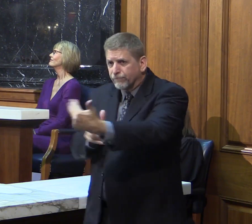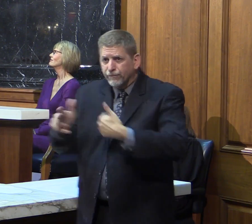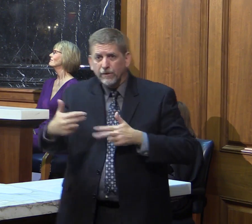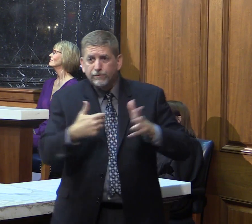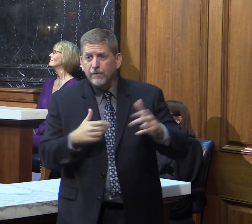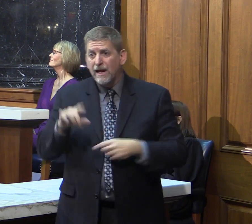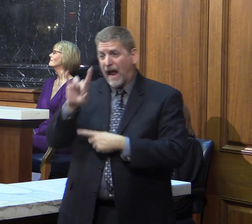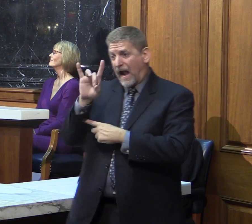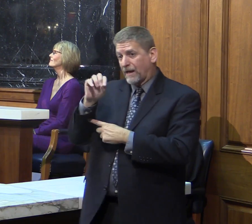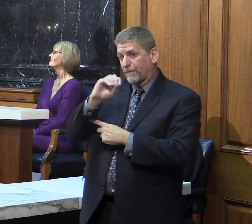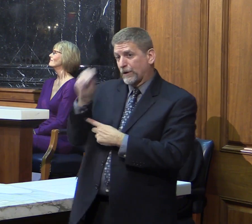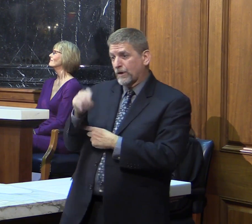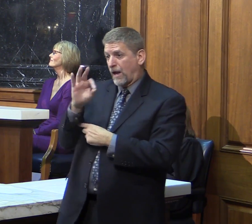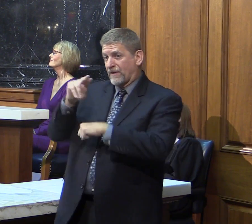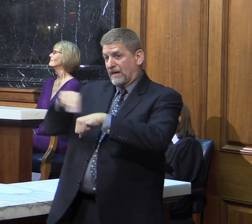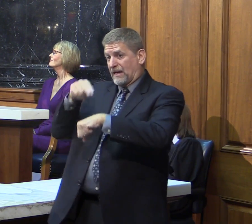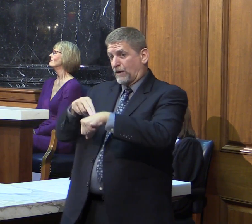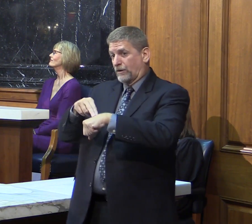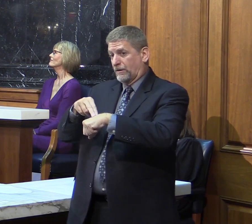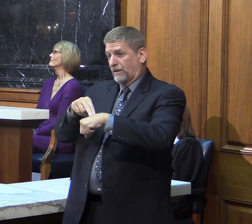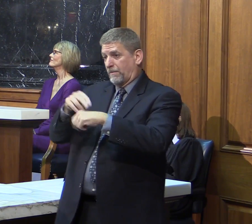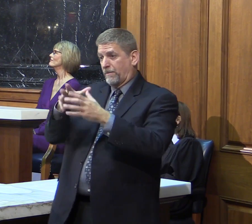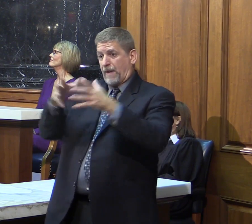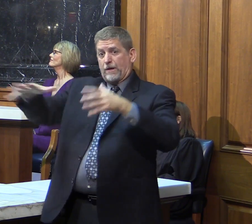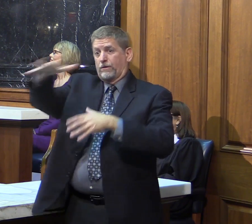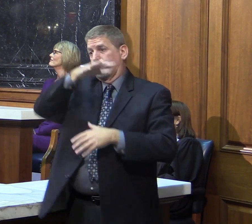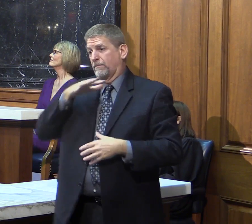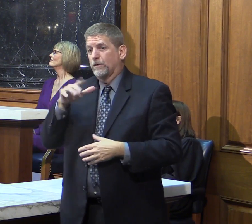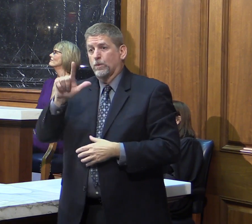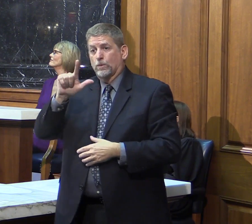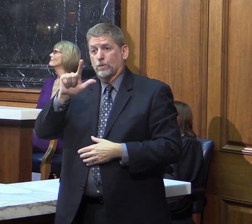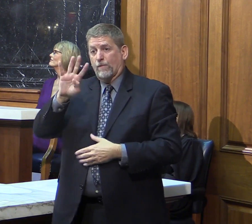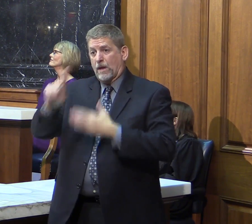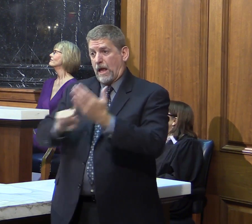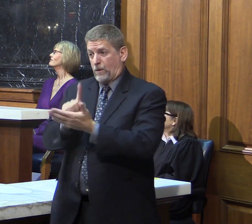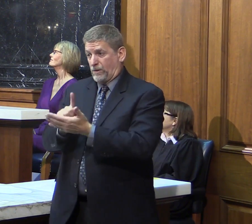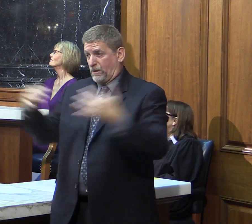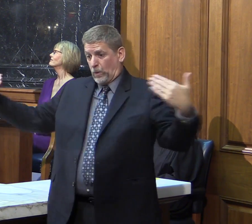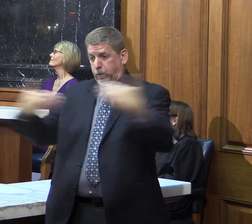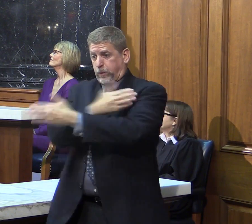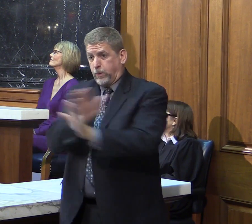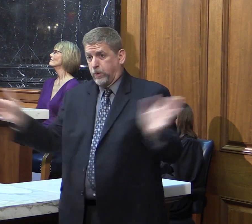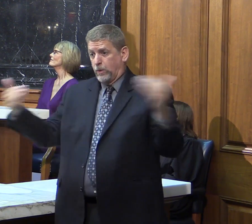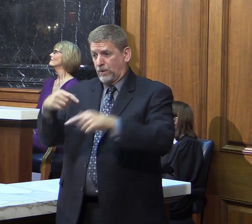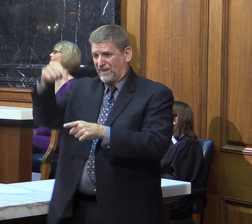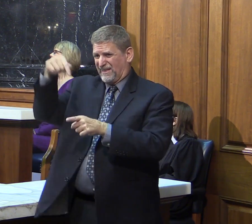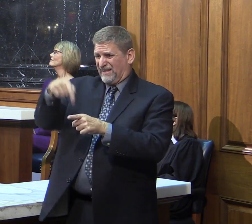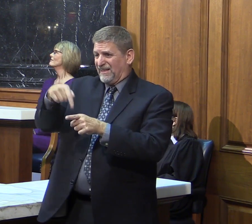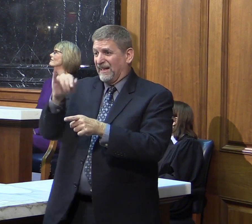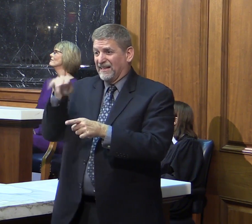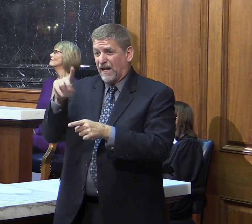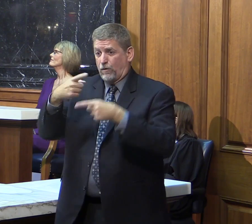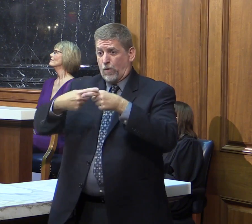nation's population within 24 hours. For Indiana, the crossroads of America is more than a motto. It's